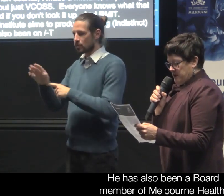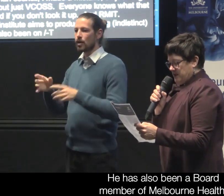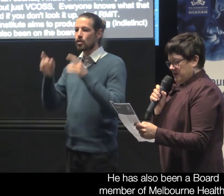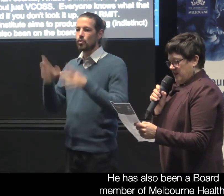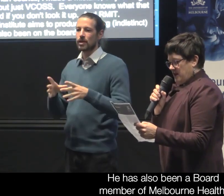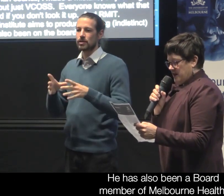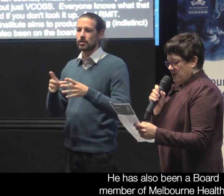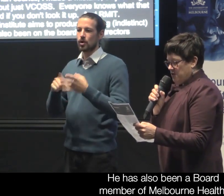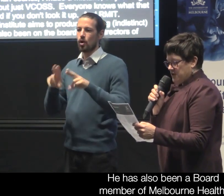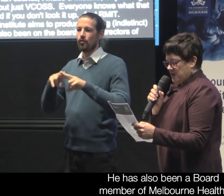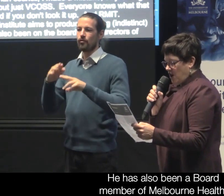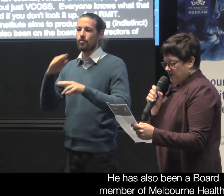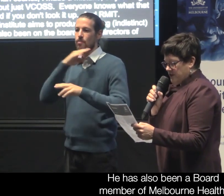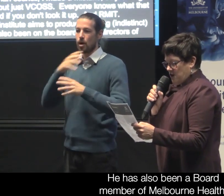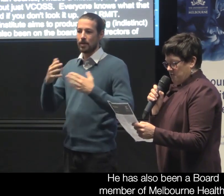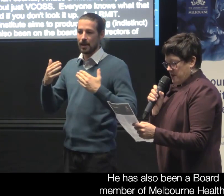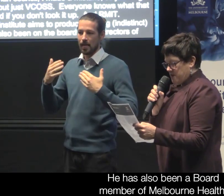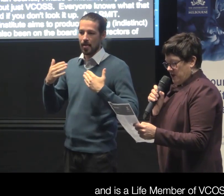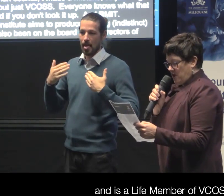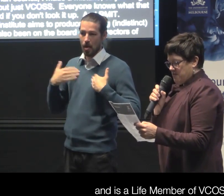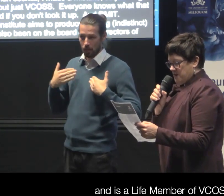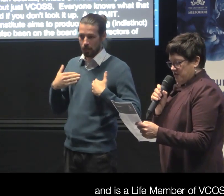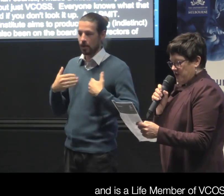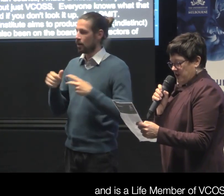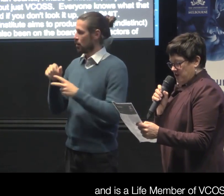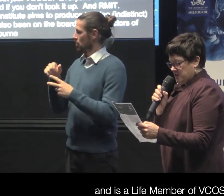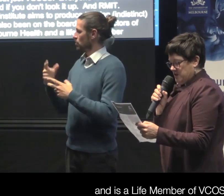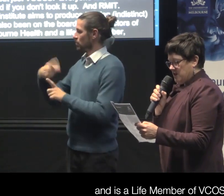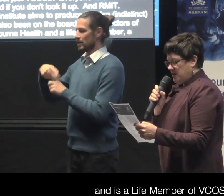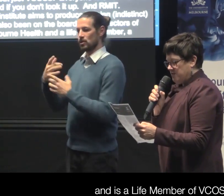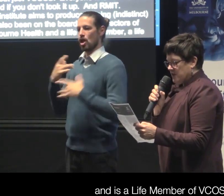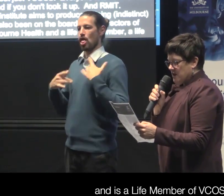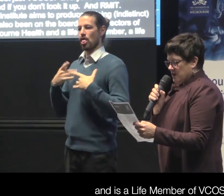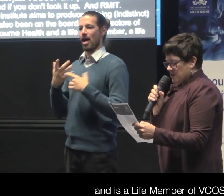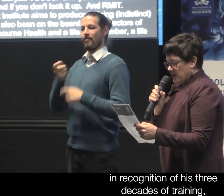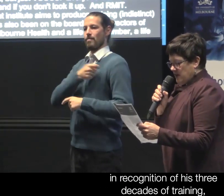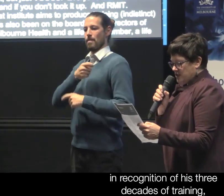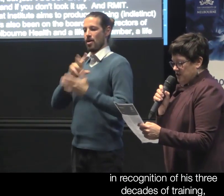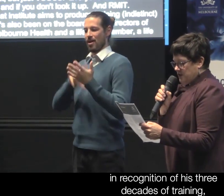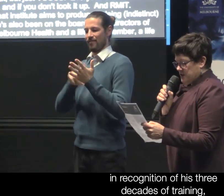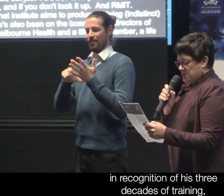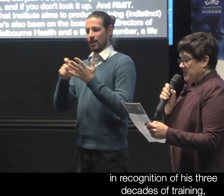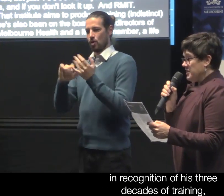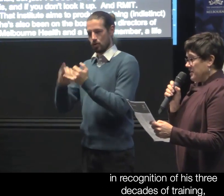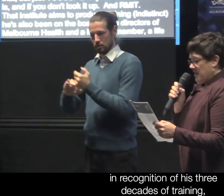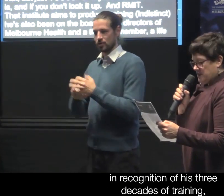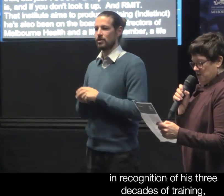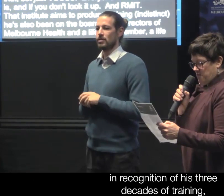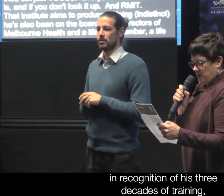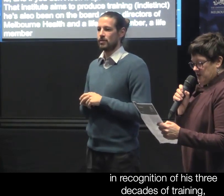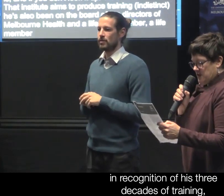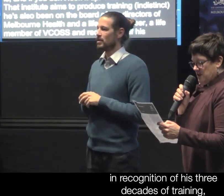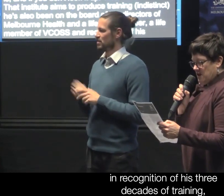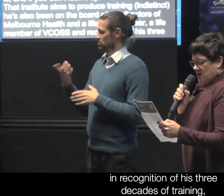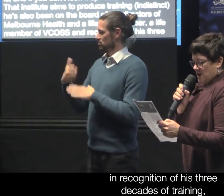of Melbourne Health and a life member of VCOS in recognition of his three decades